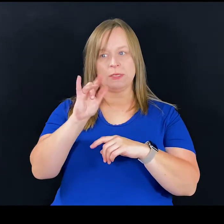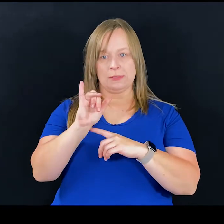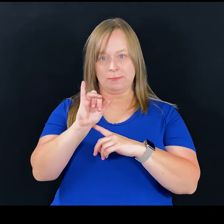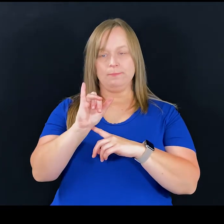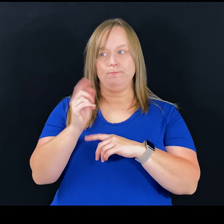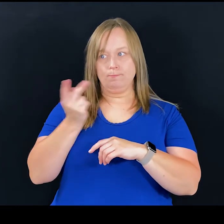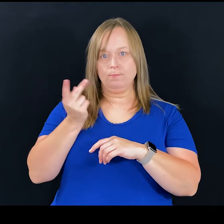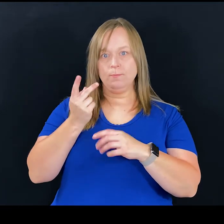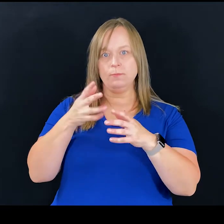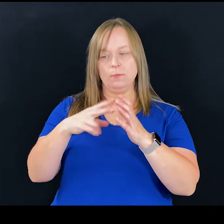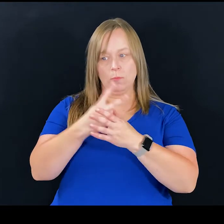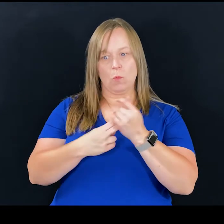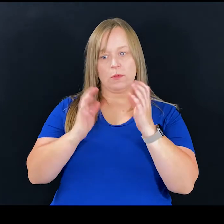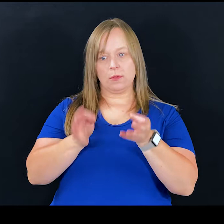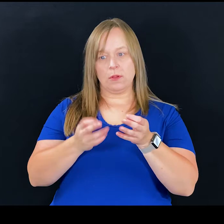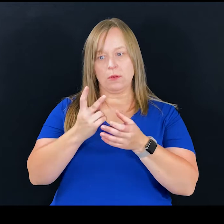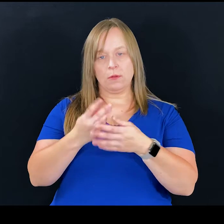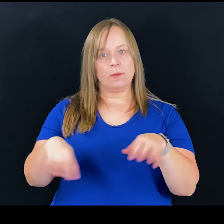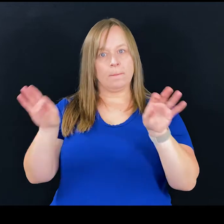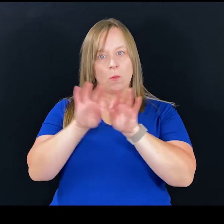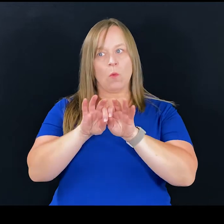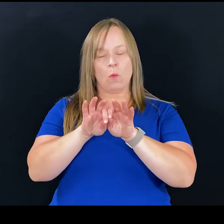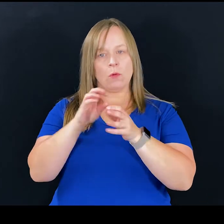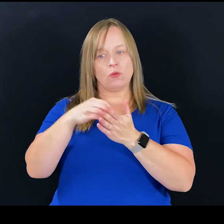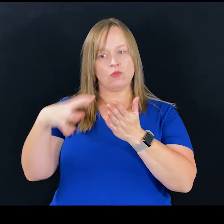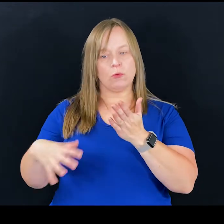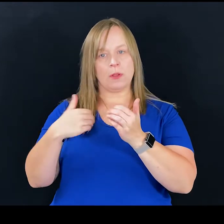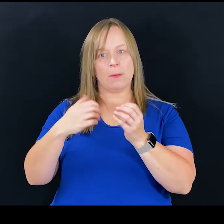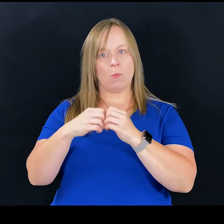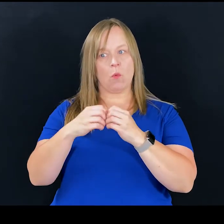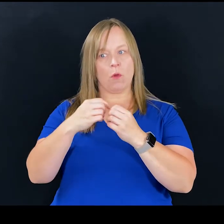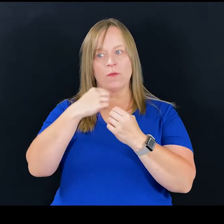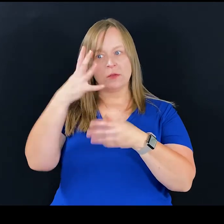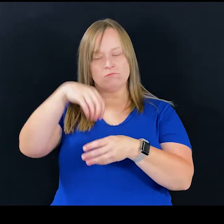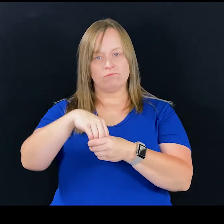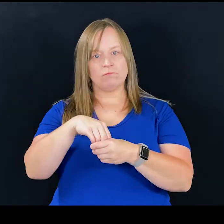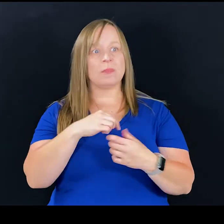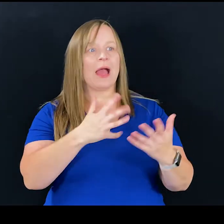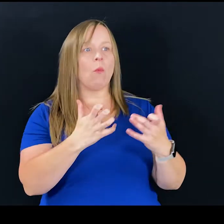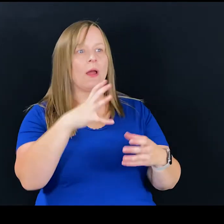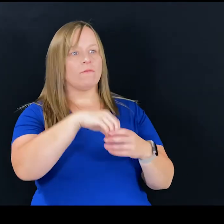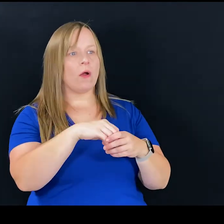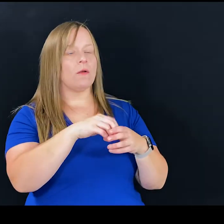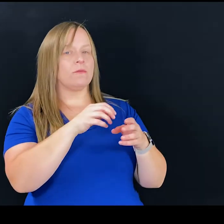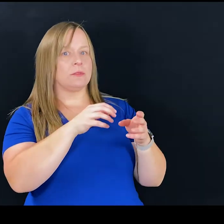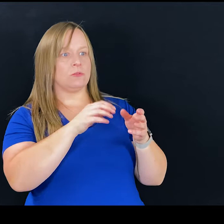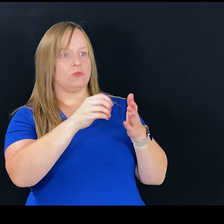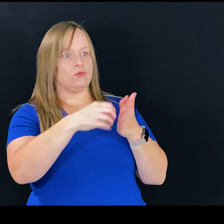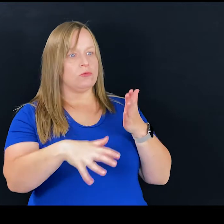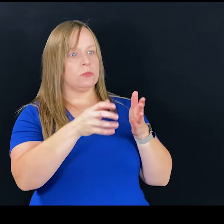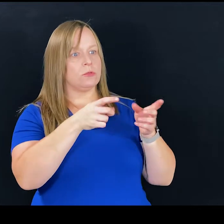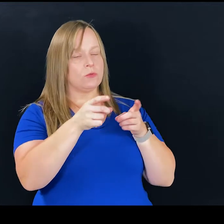mine, Christy Drinkwater, and I both decided that it was important that students have more of a say. I wanted to get involved in